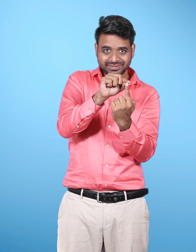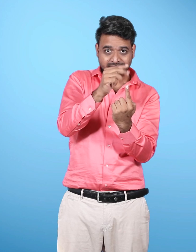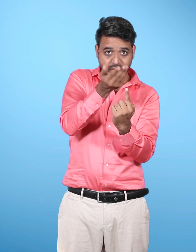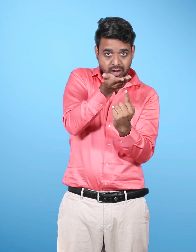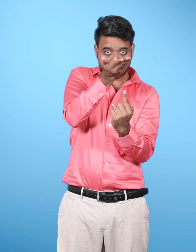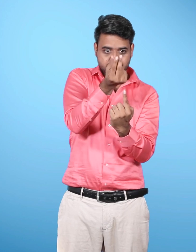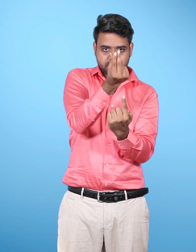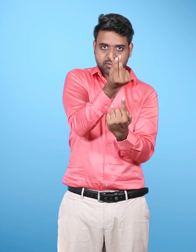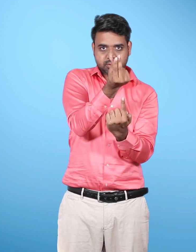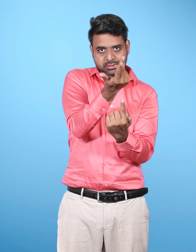cell.